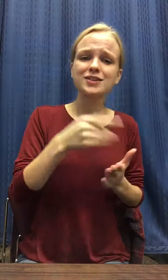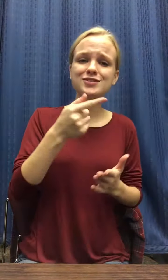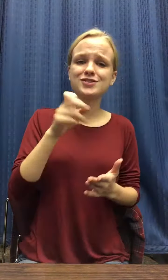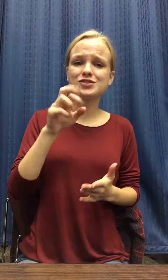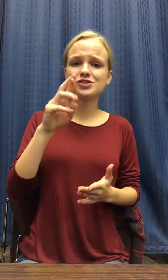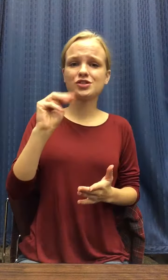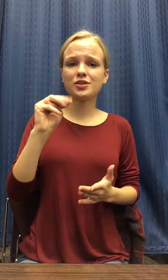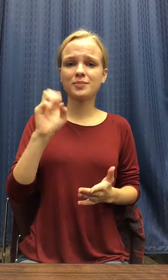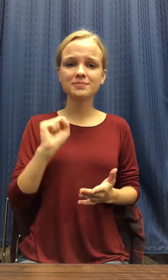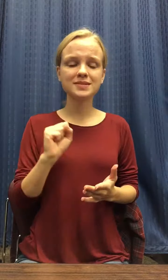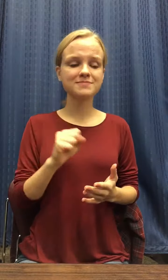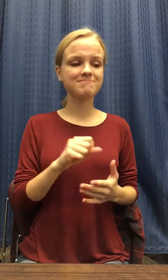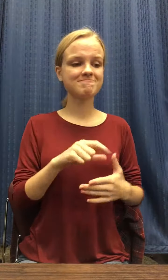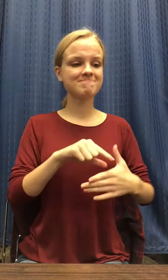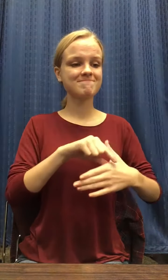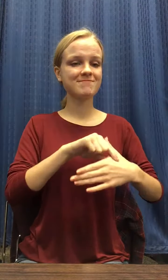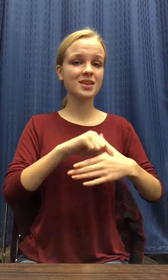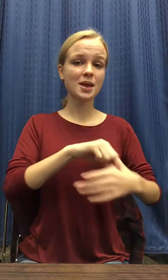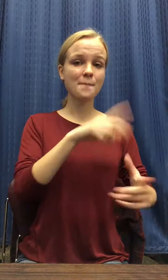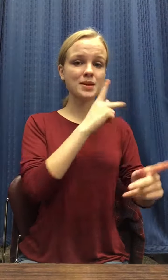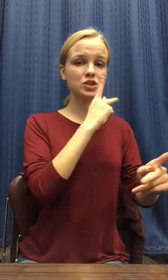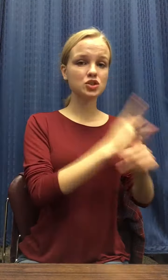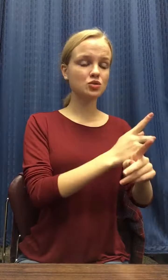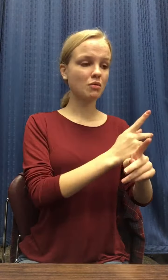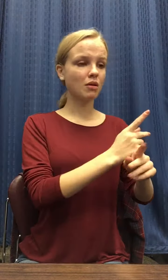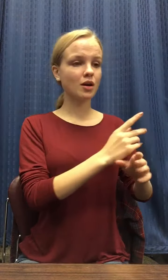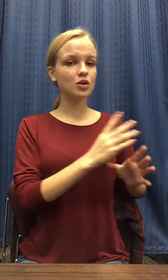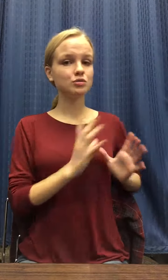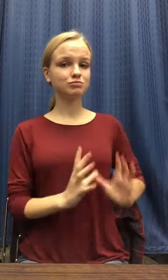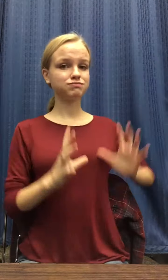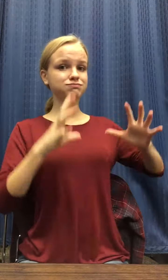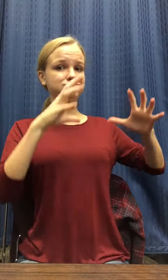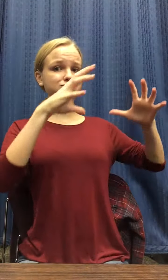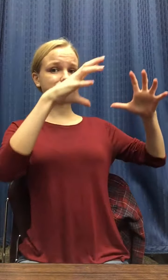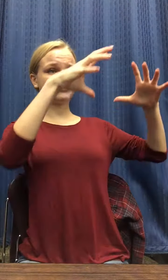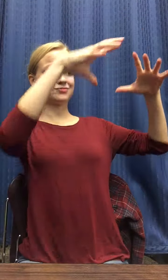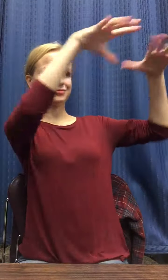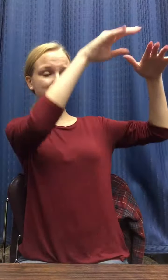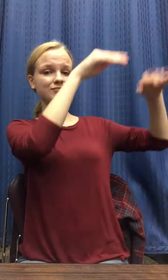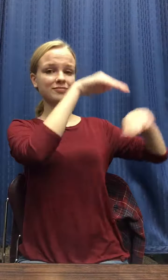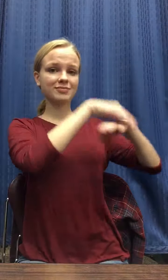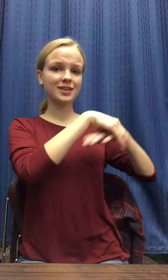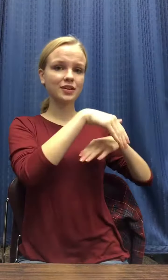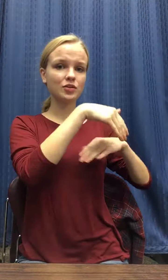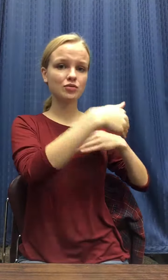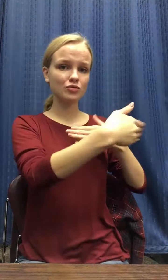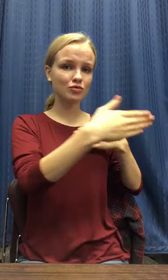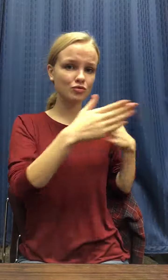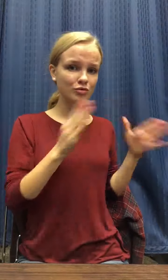great piles in the room, and the water from leaky roofs would drip over it.